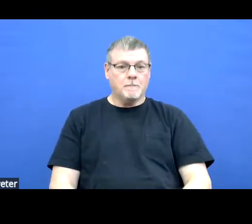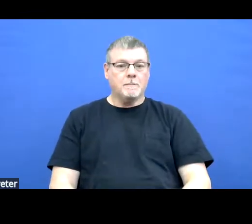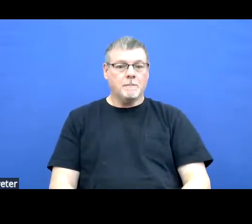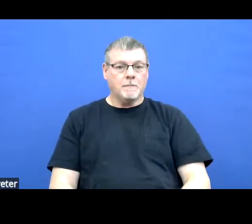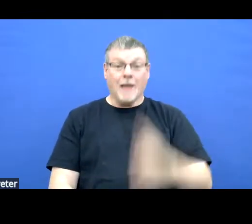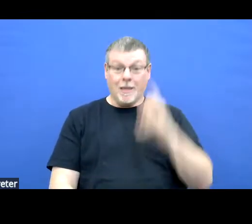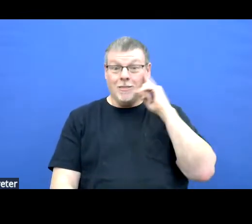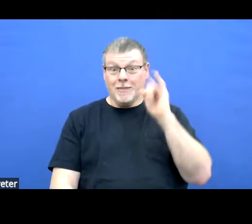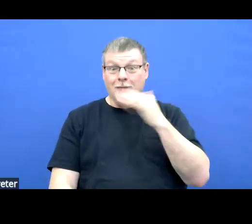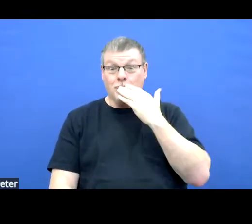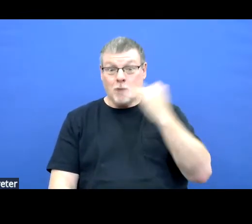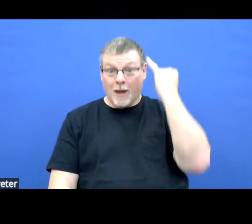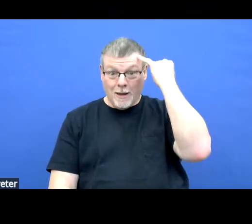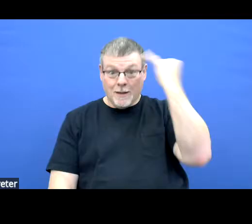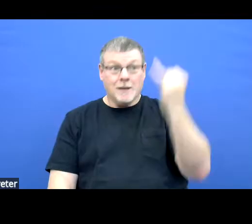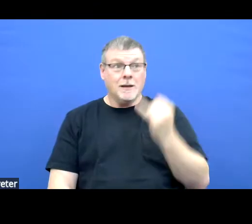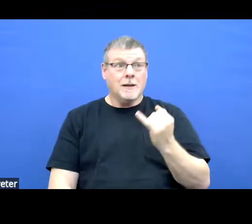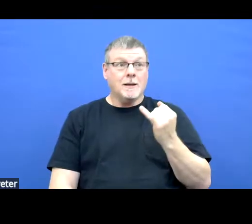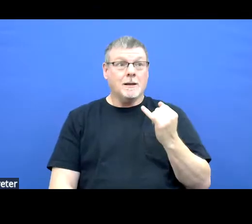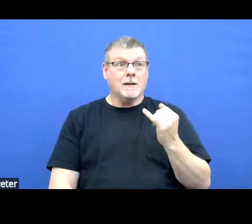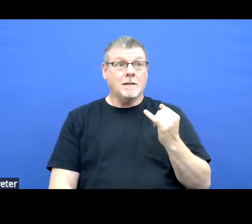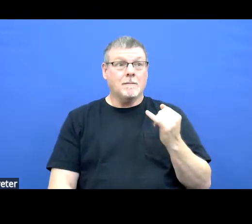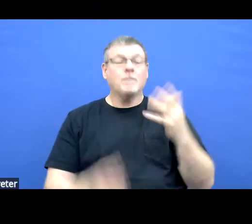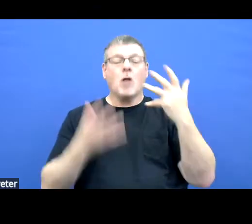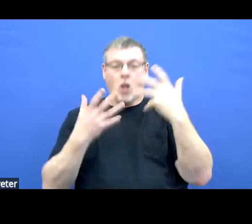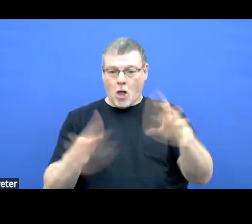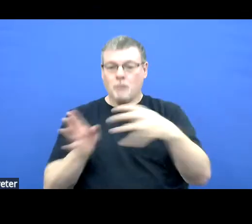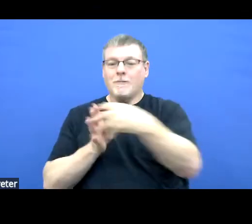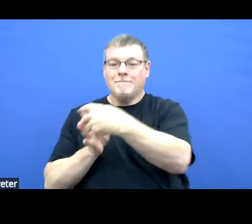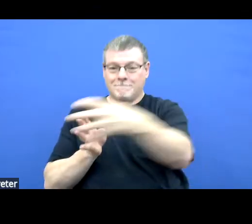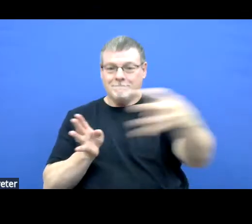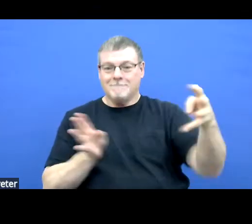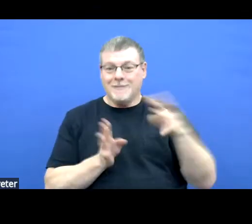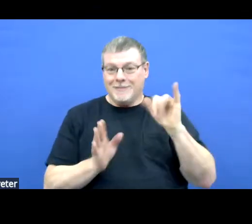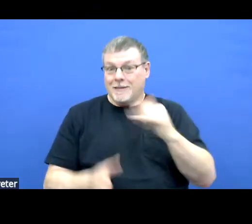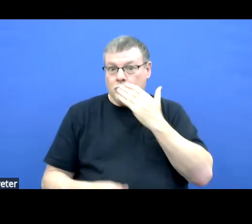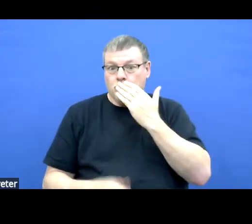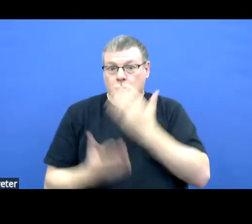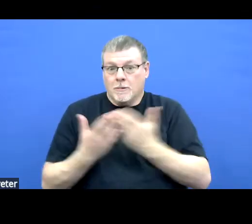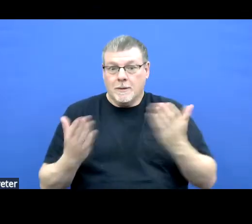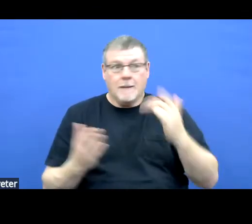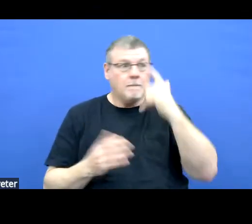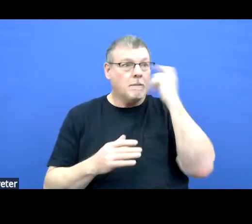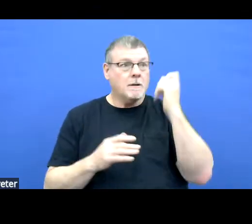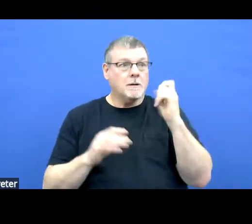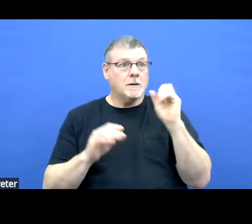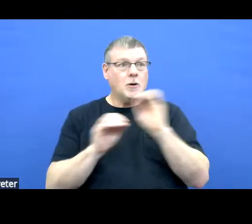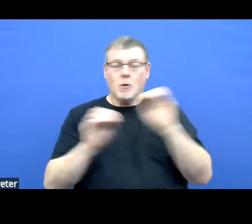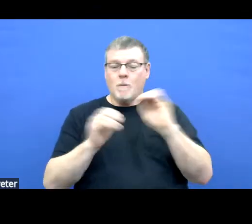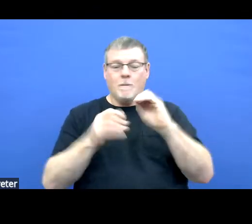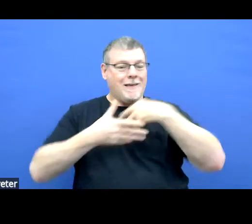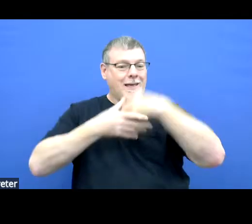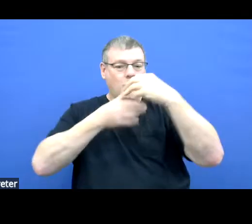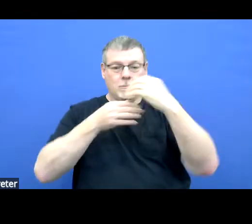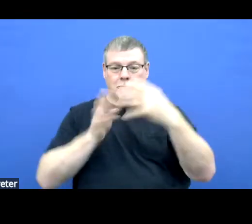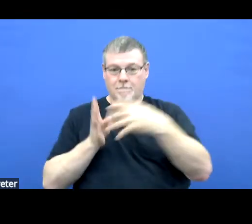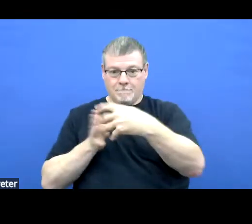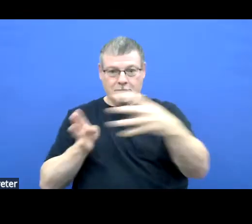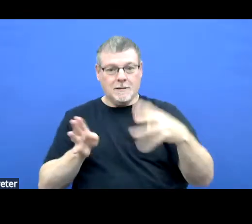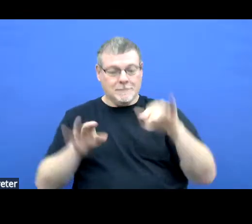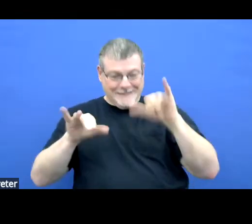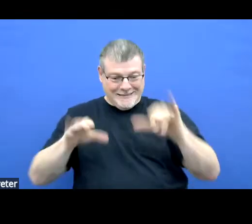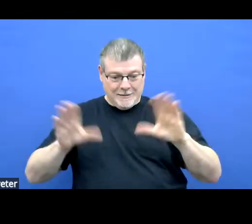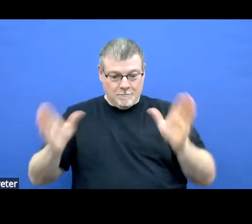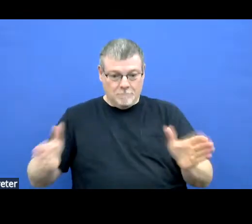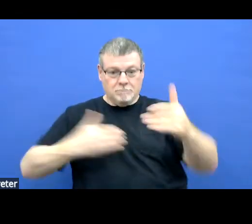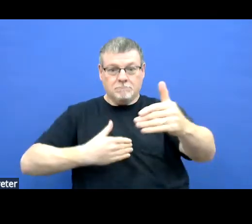was a good idea because it was all It was already fenced in. right. It's all It was a good thing, 'cause no one would be outside the fence. Everybody Right. would be- Yeah, that's and right. it does